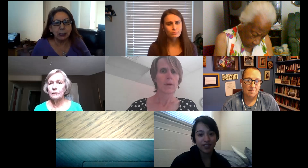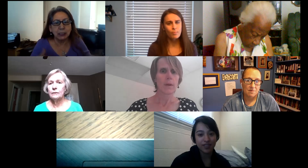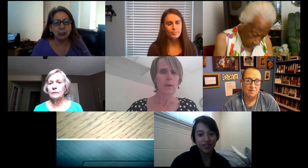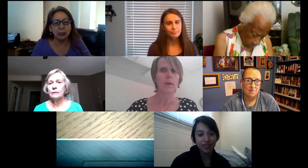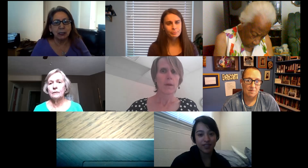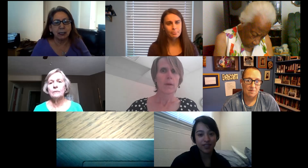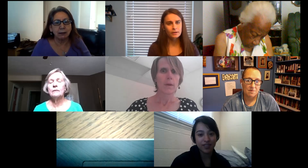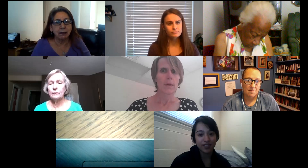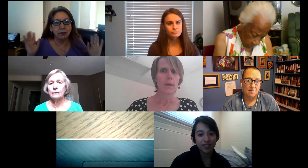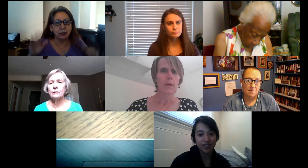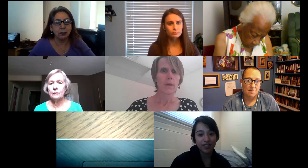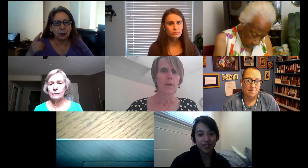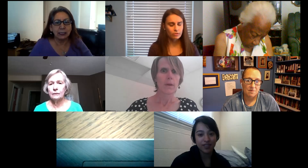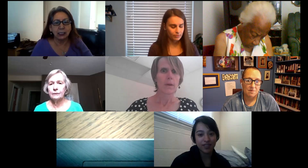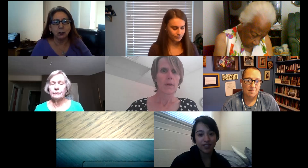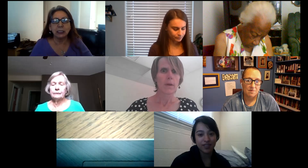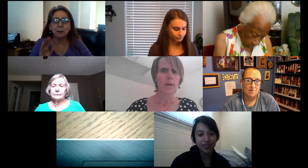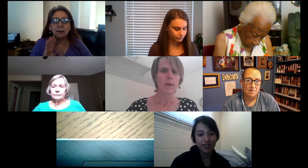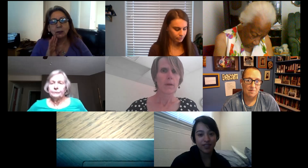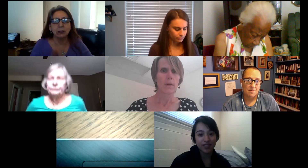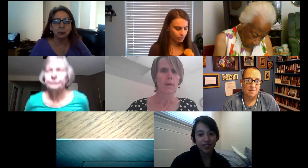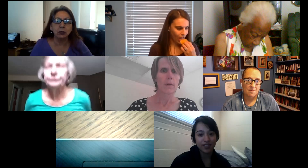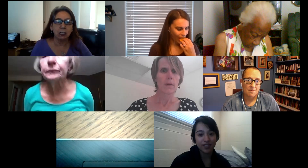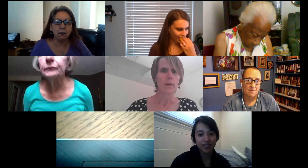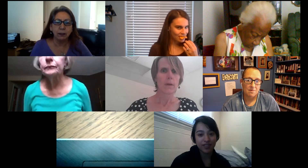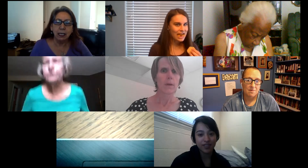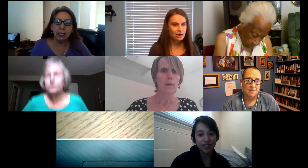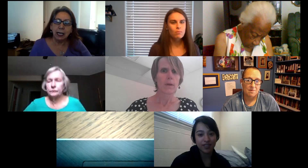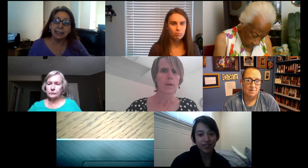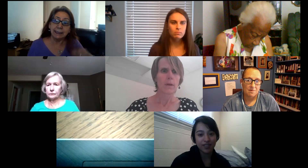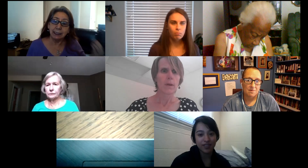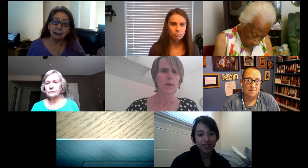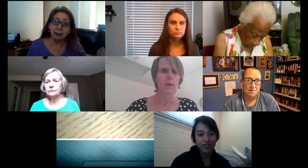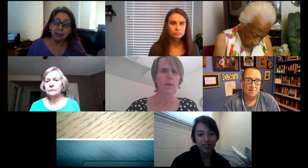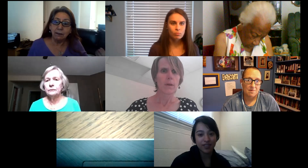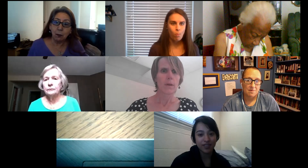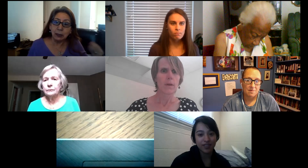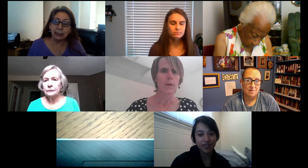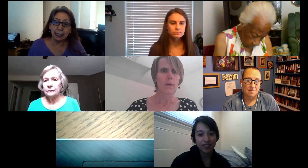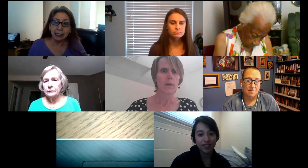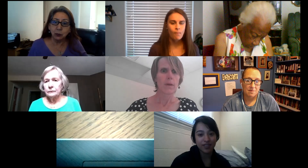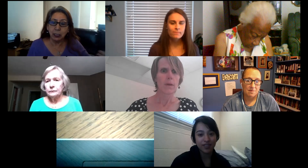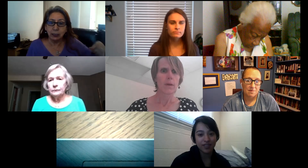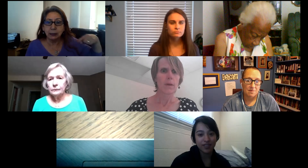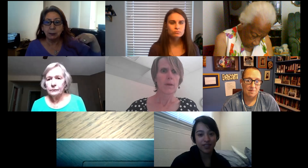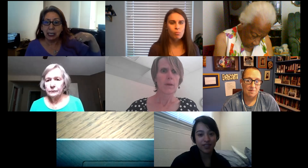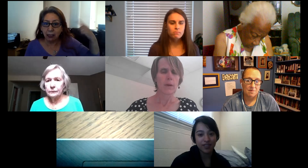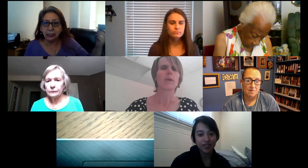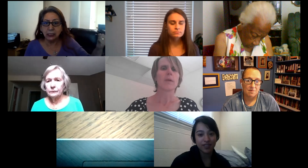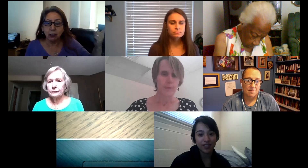telling me that, oh no, you're crazy. You just speak real soft. I said, if that was the case, why does my eldest daughter